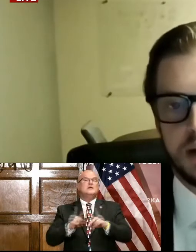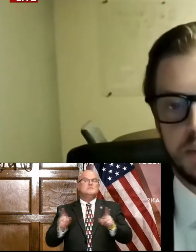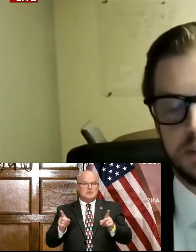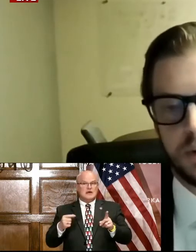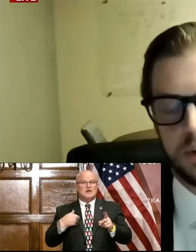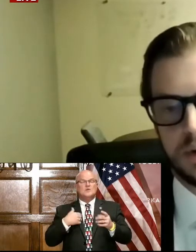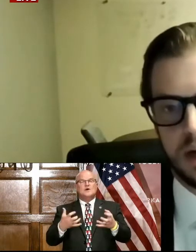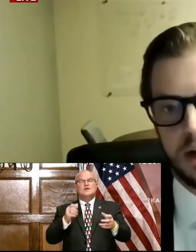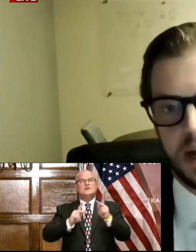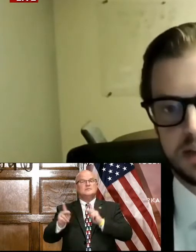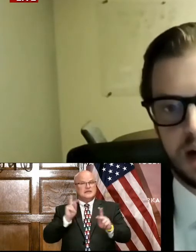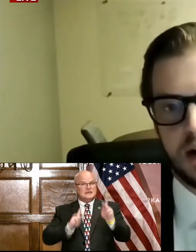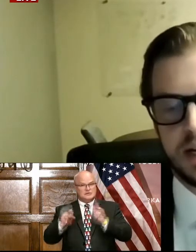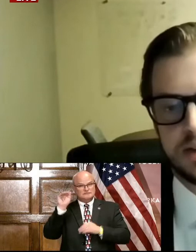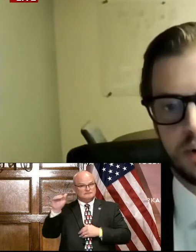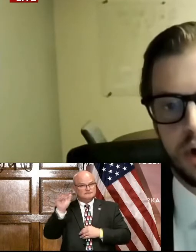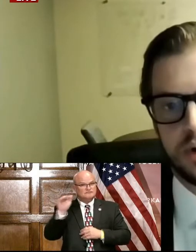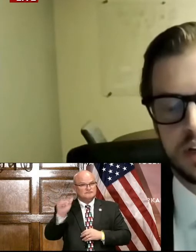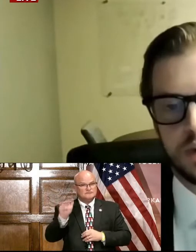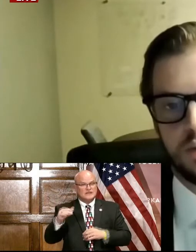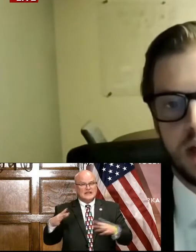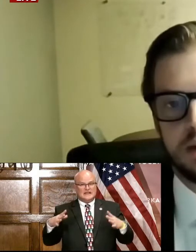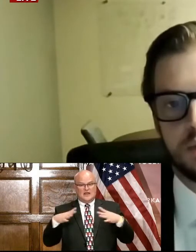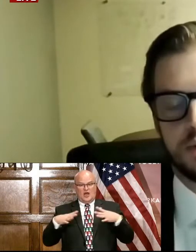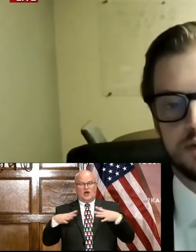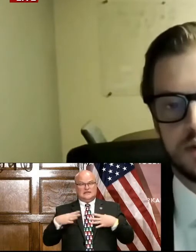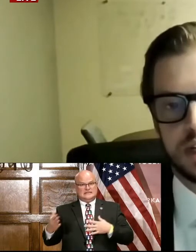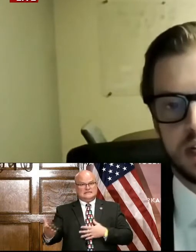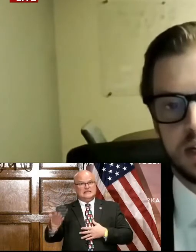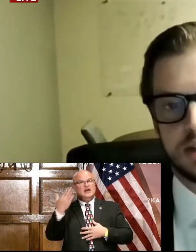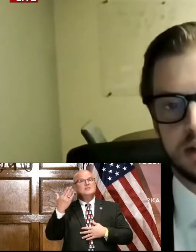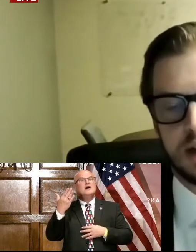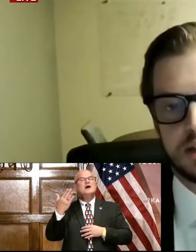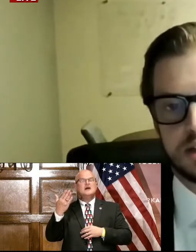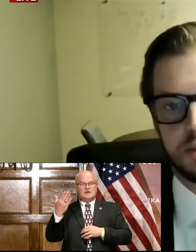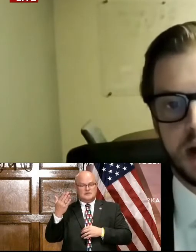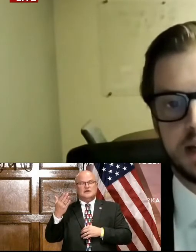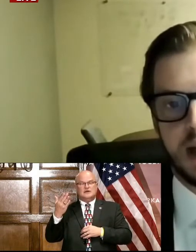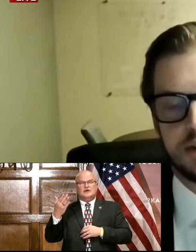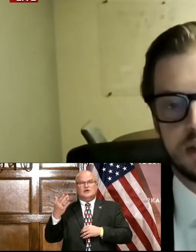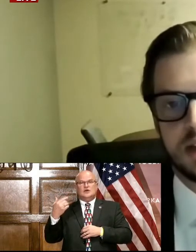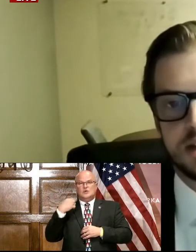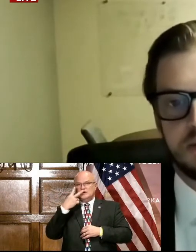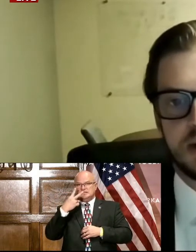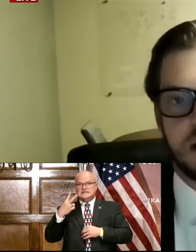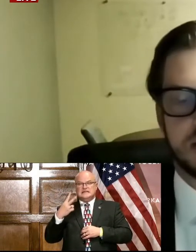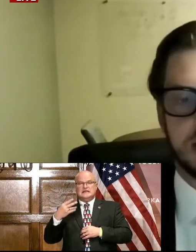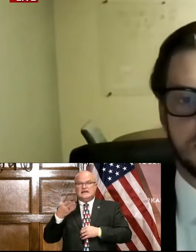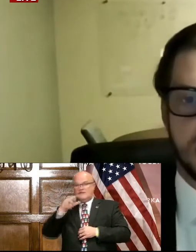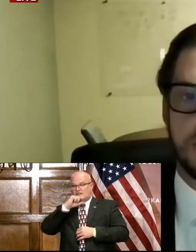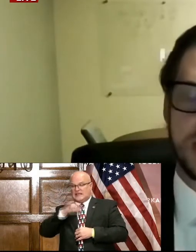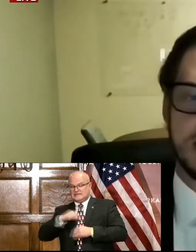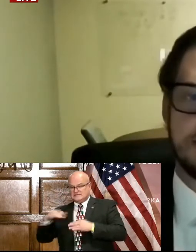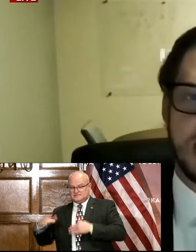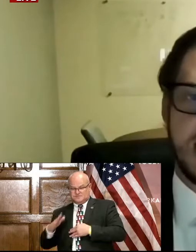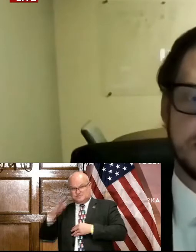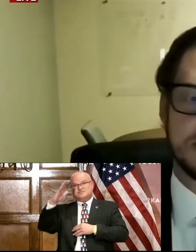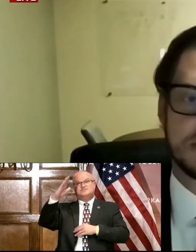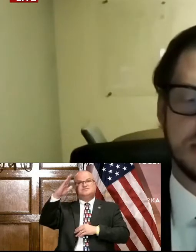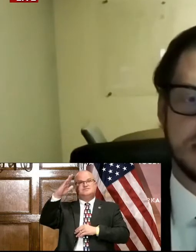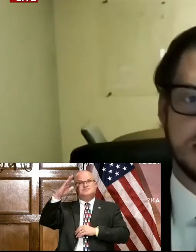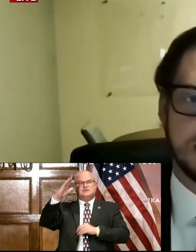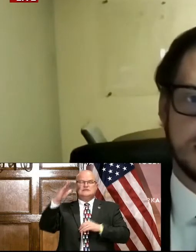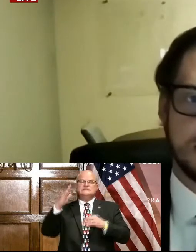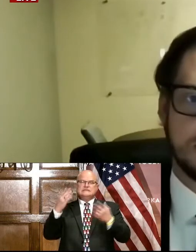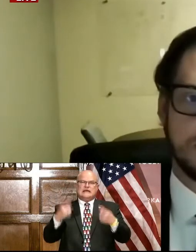to remind people as the holidays approach, as we wait what was foreseen as a spike after the Thanksgiving holiday that we all pray never